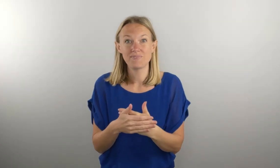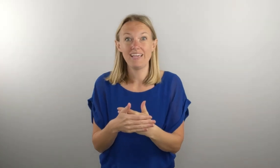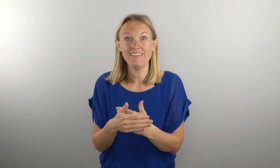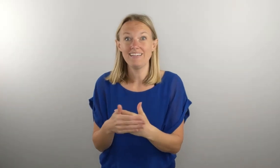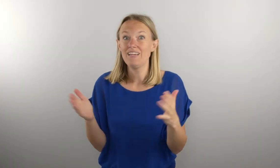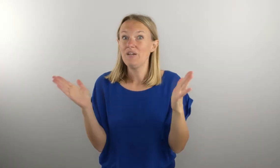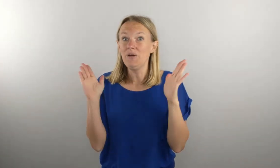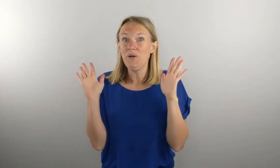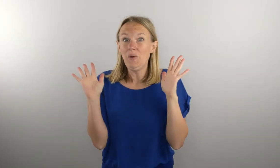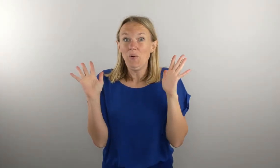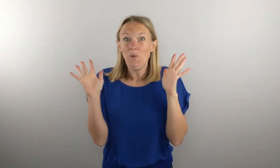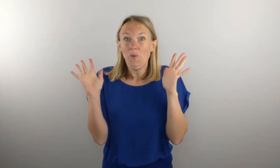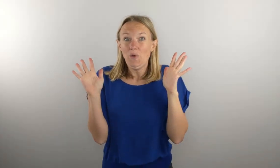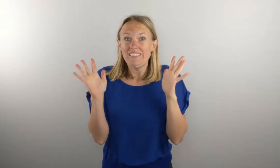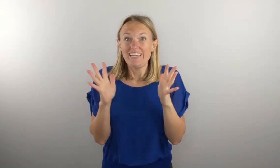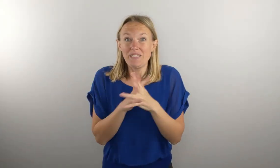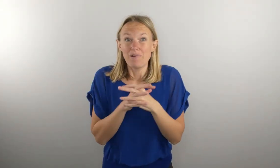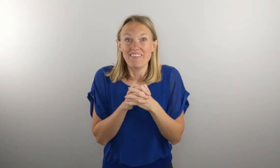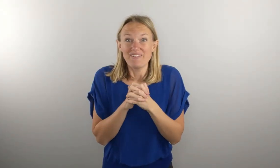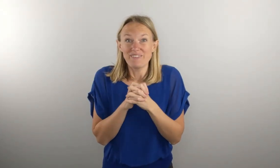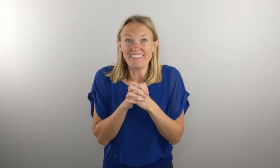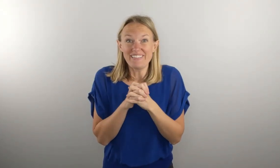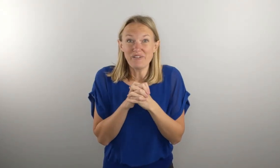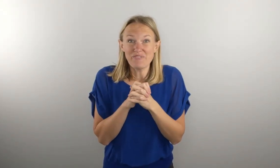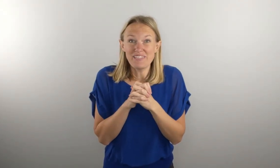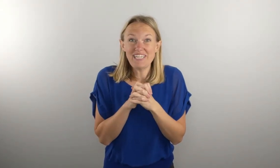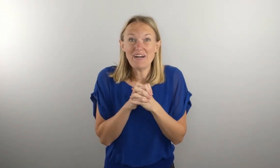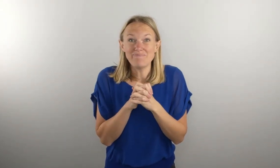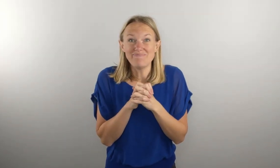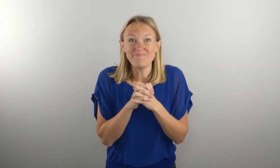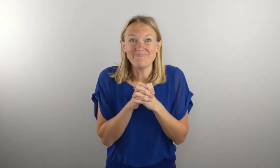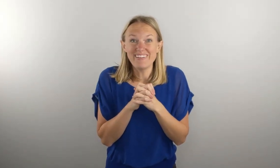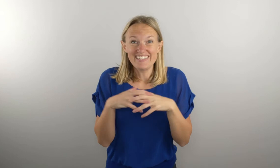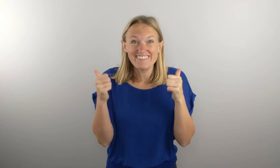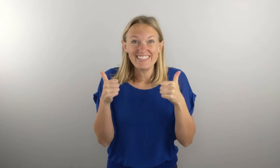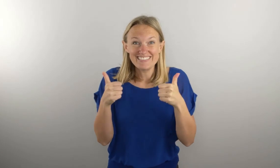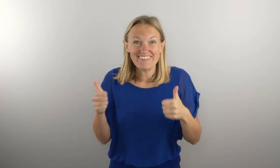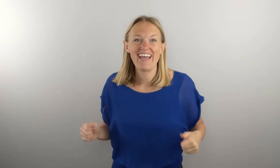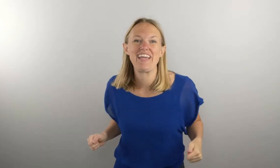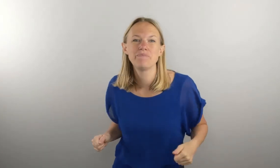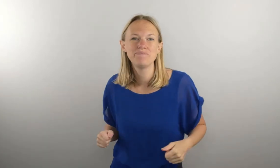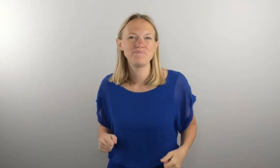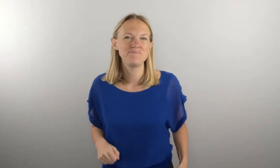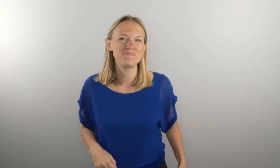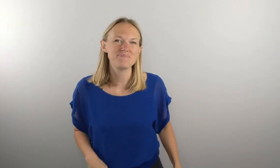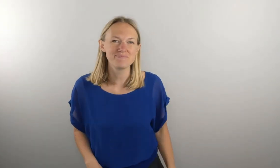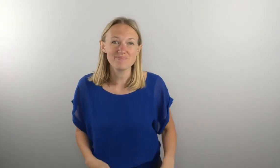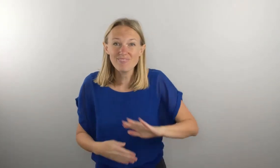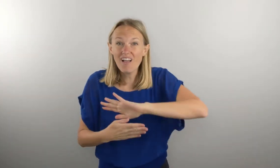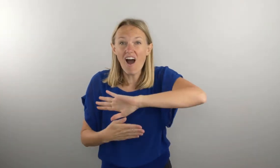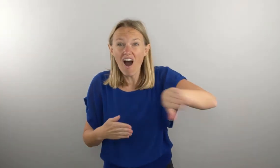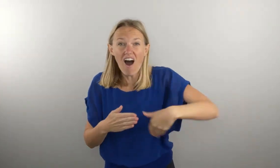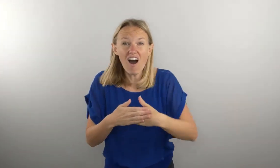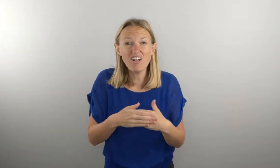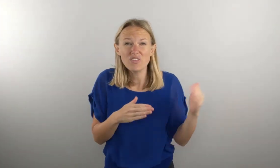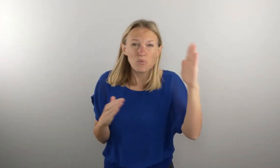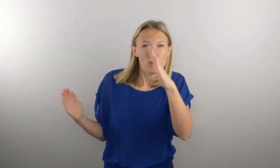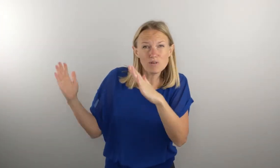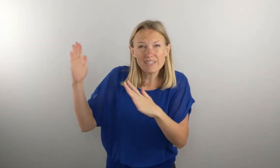Okay? Take a deep breath. Who's ready to do it from the top? We can do this? Okay. All the